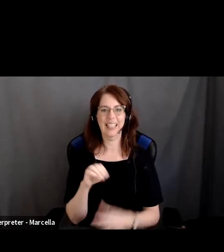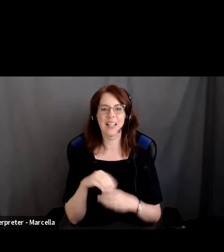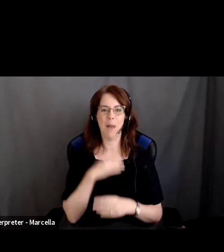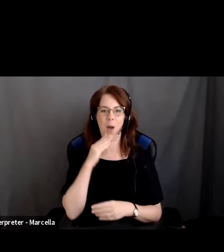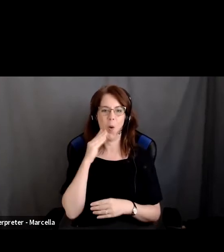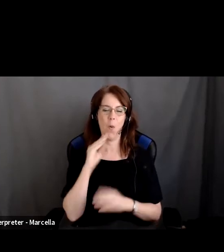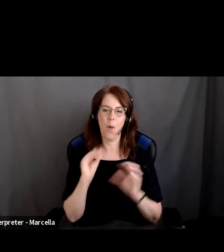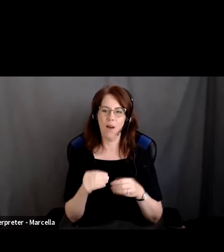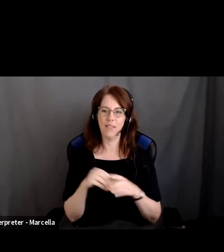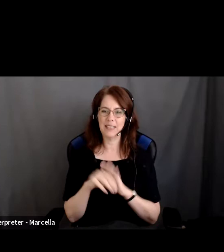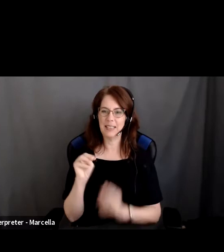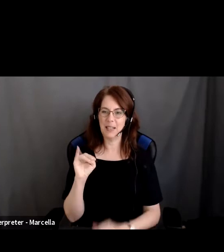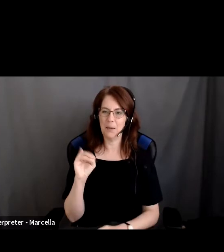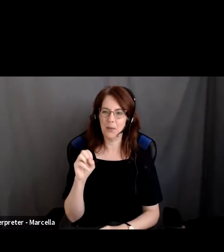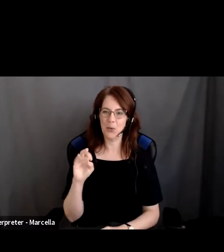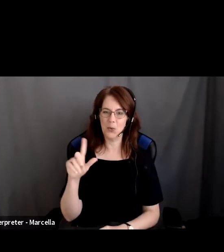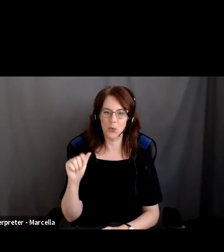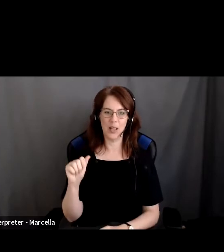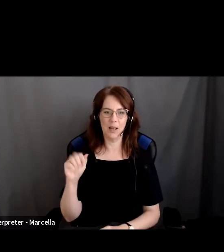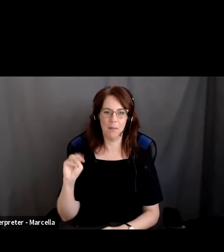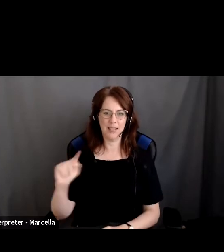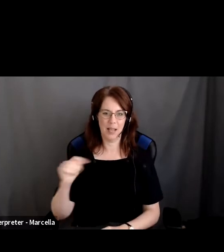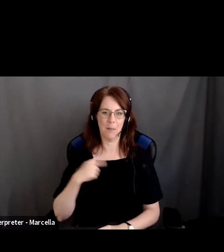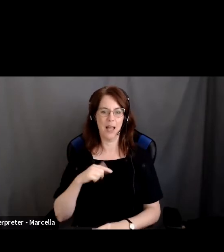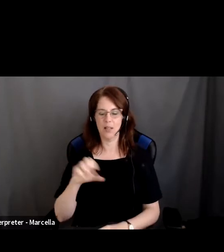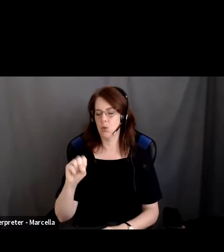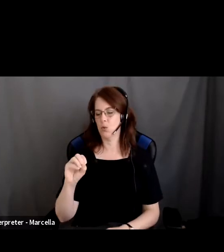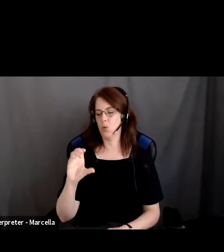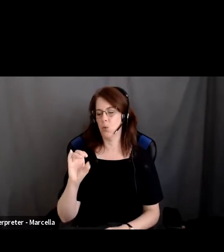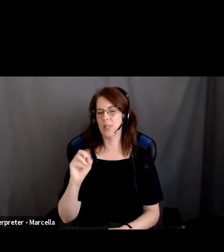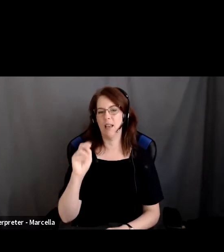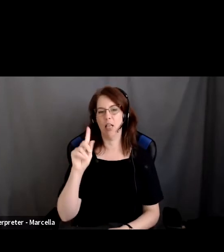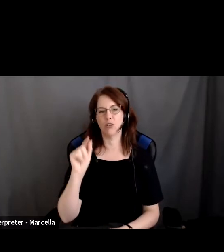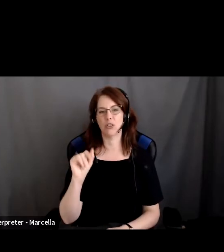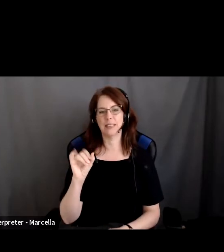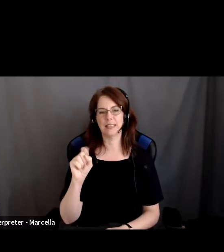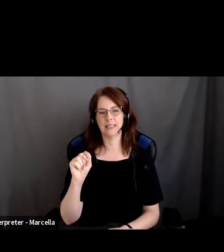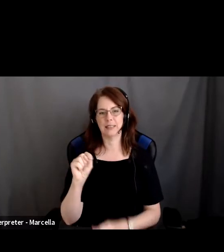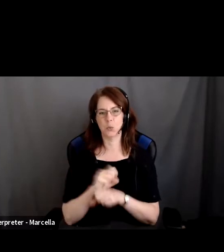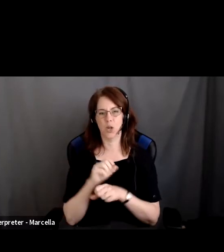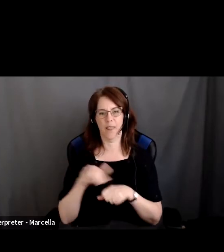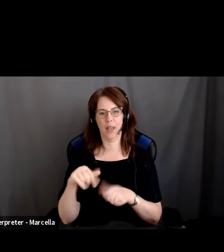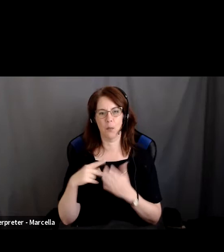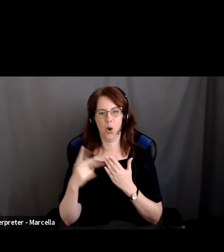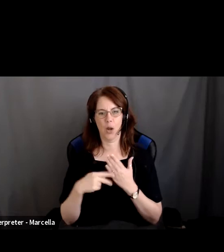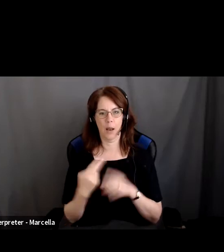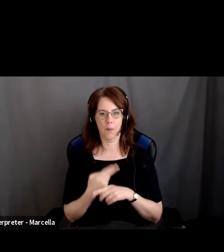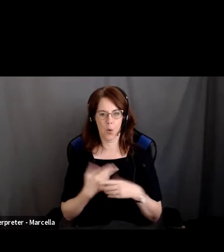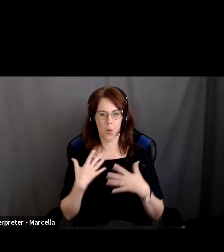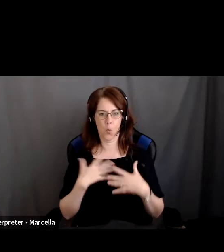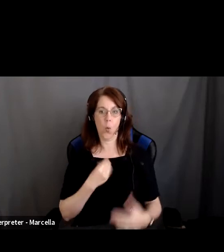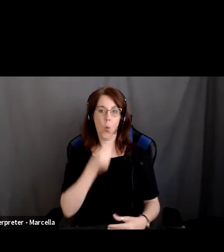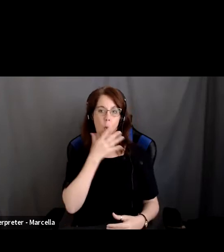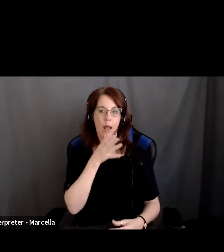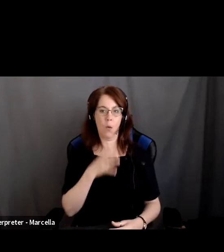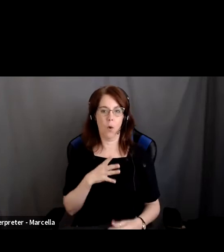Montana, and I'm a sociologist working on these projects. And I'm a white